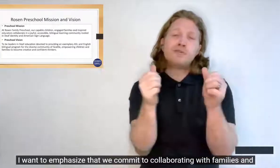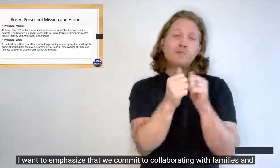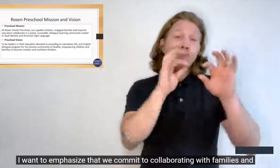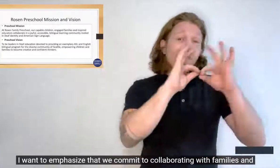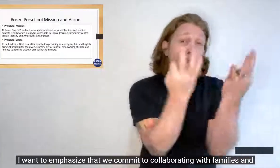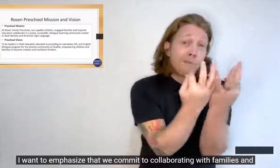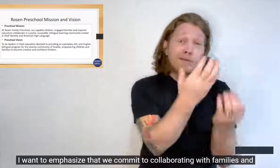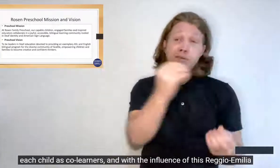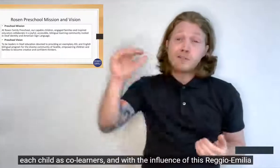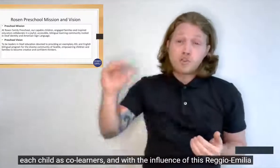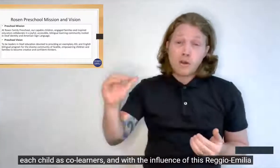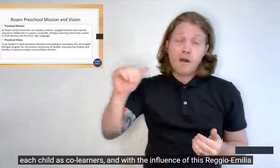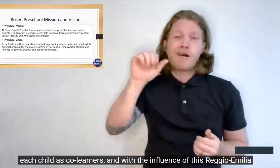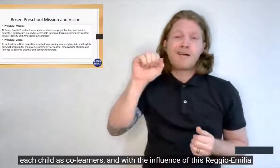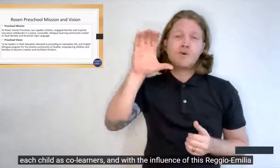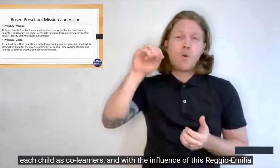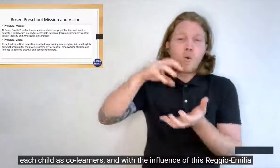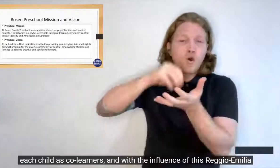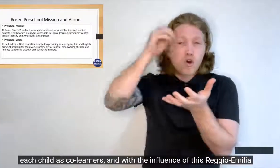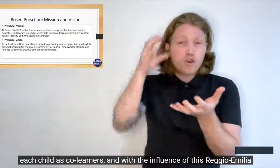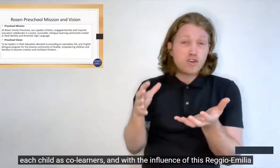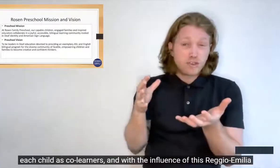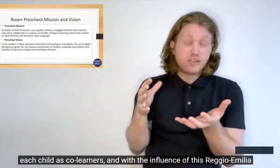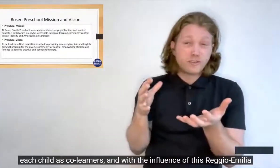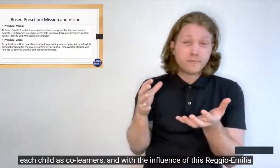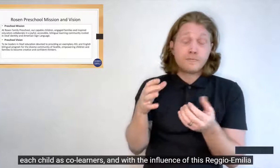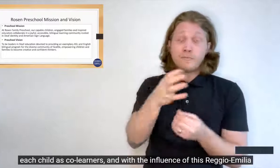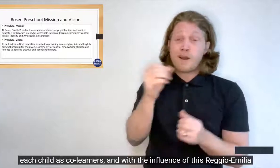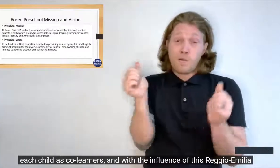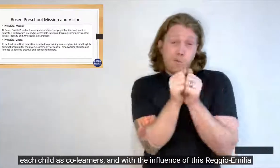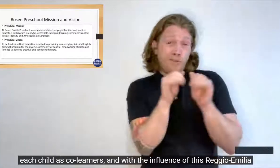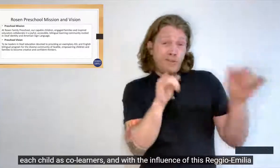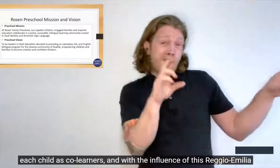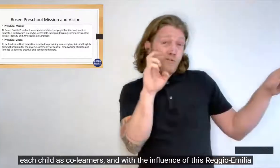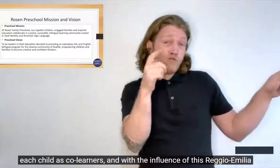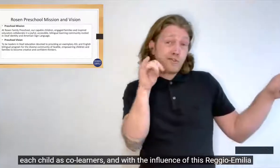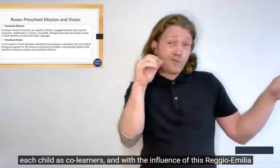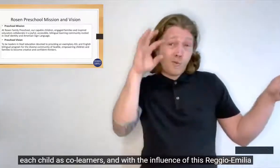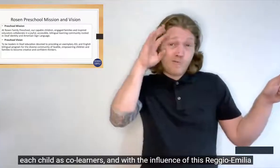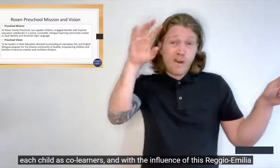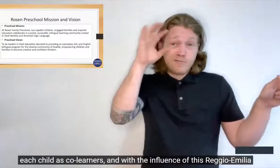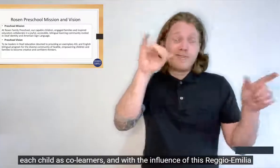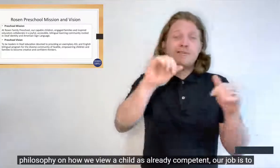commit to collaborating with families, the child, and ourselves as co-learners. With